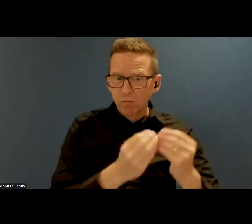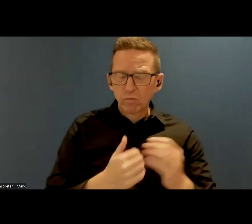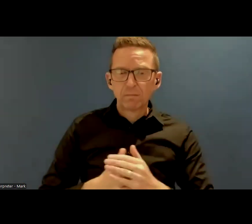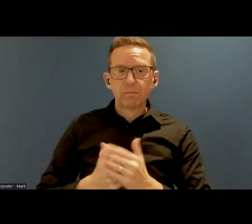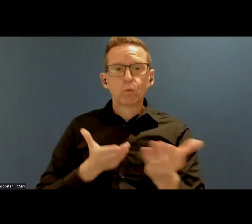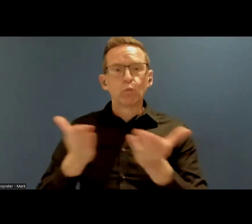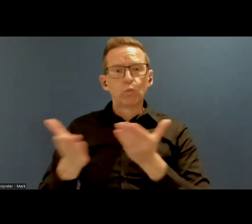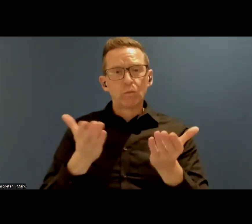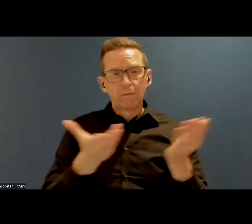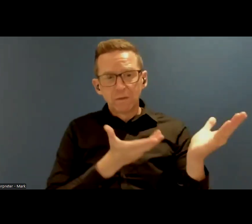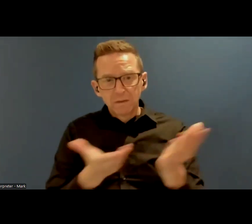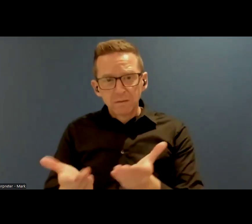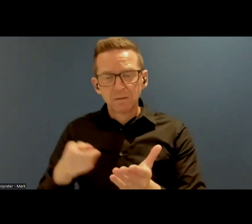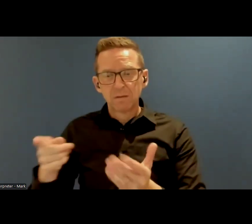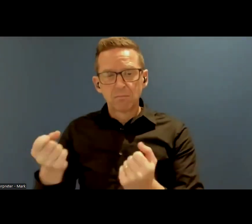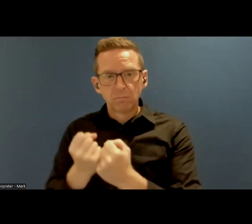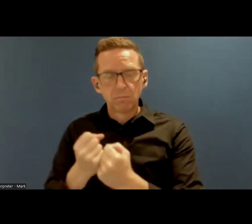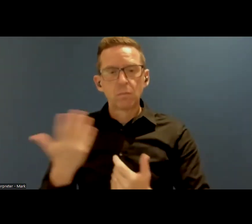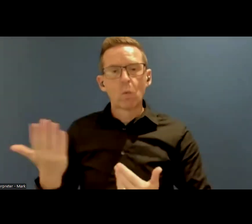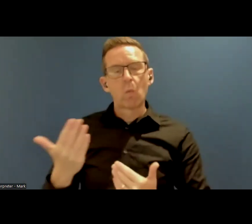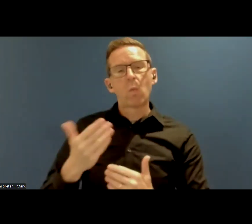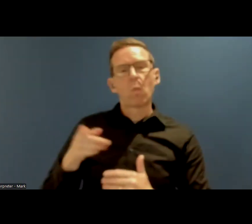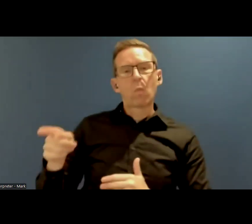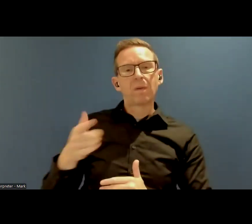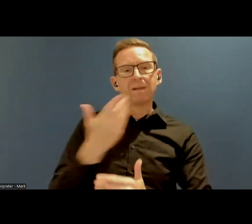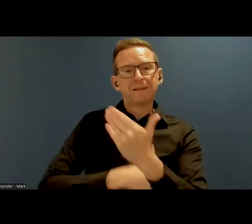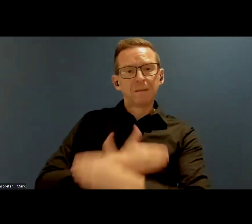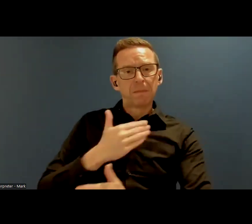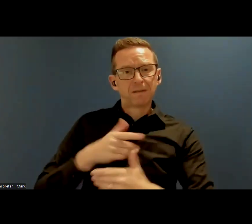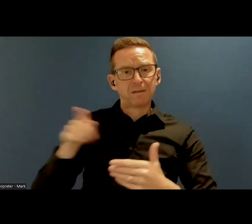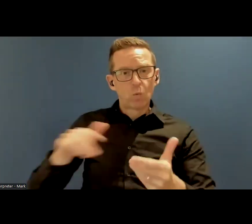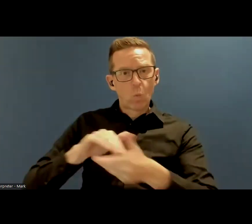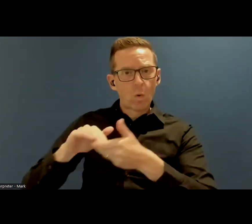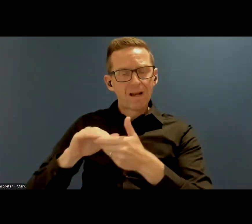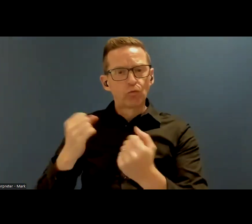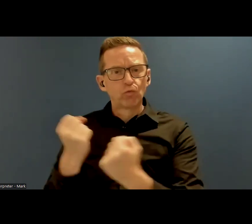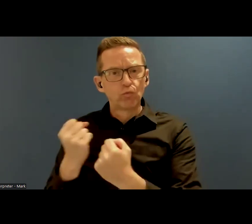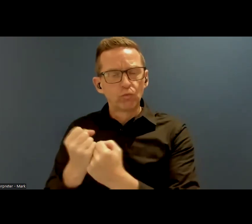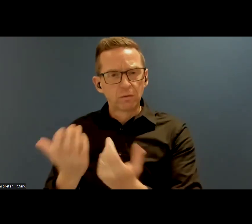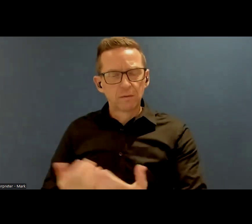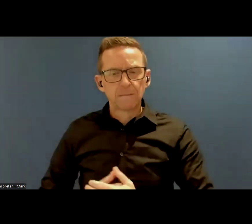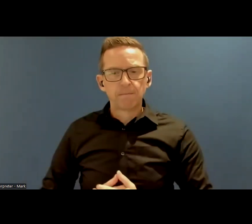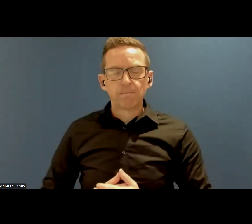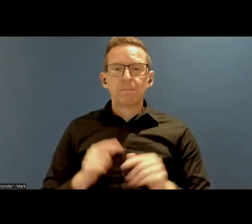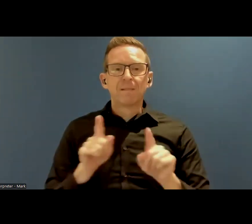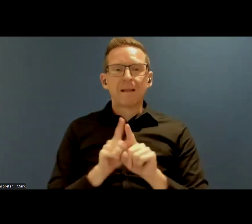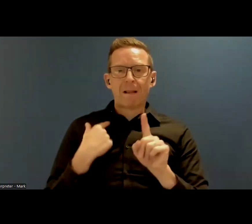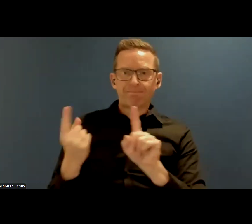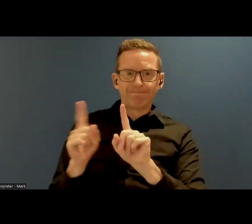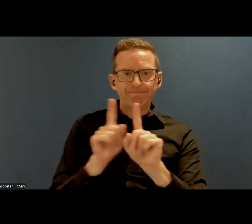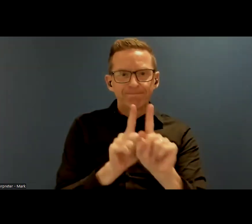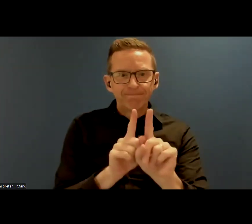with disabilities. Peer support, for example, even personal assistance and other